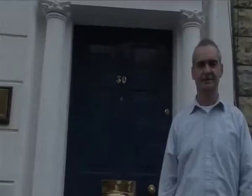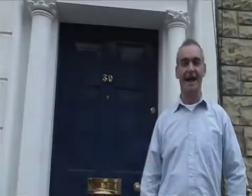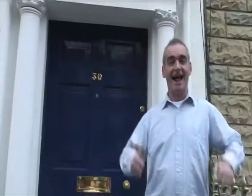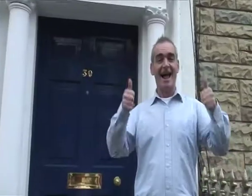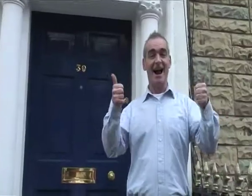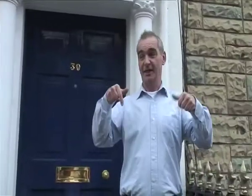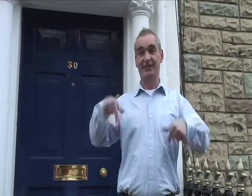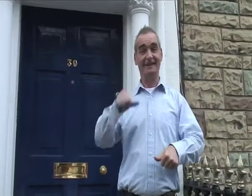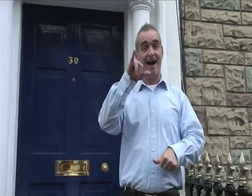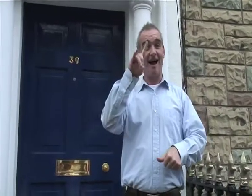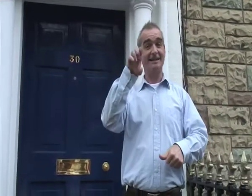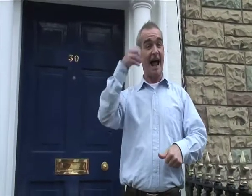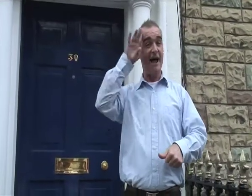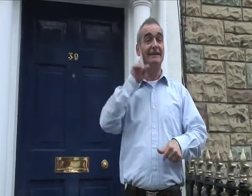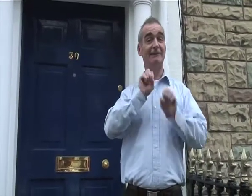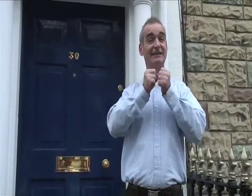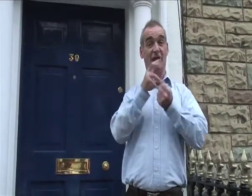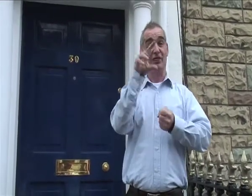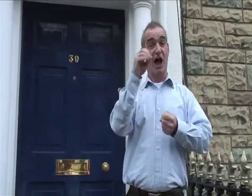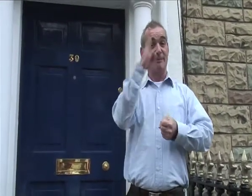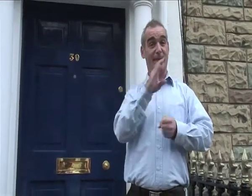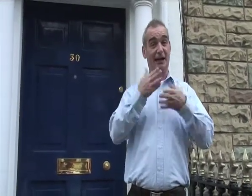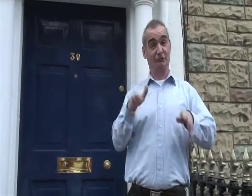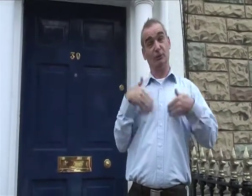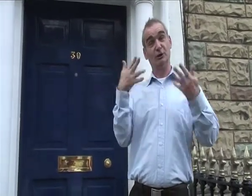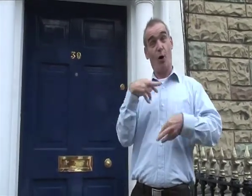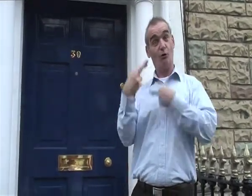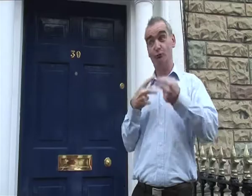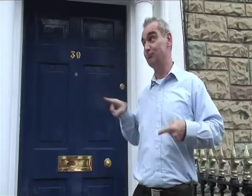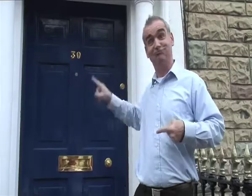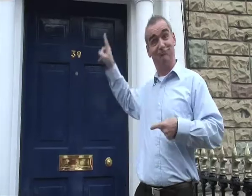This is the Irish Deaf Society here at 30 Blessington Street. Come on in, I'm going to show you around quickly.